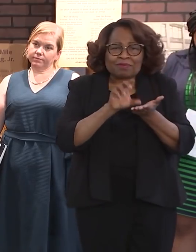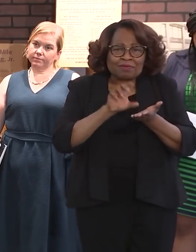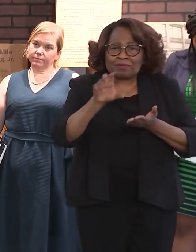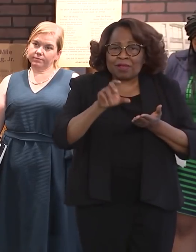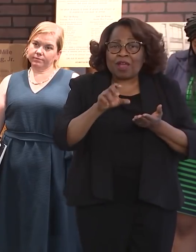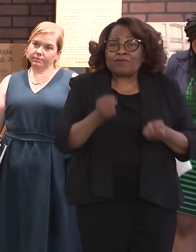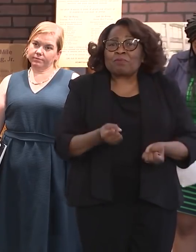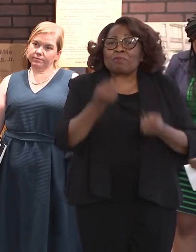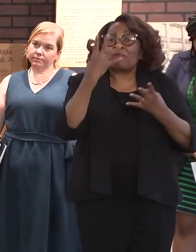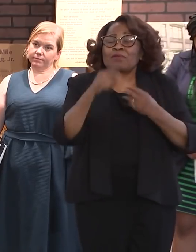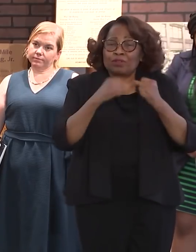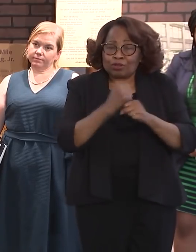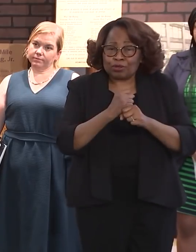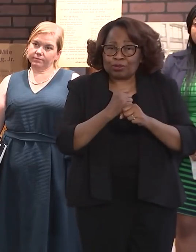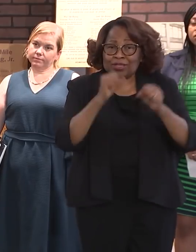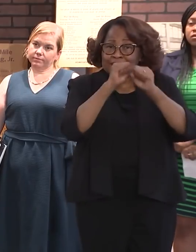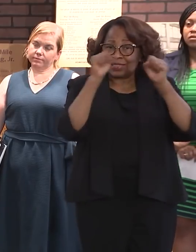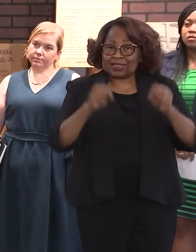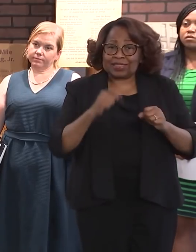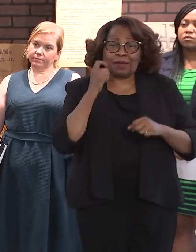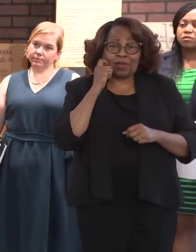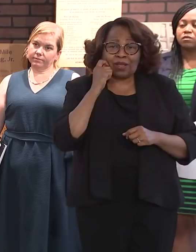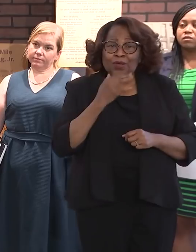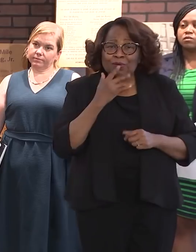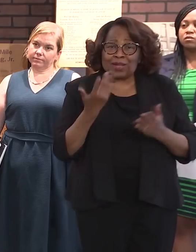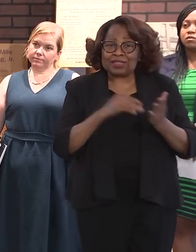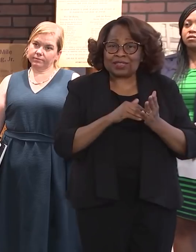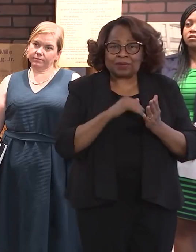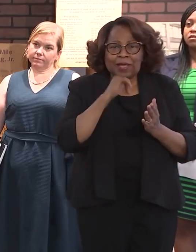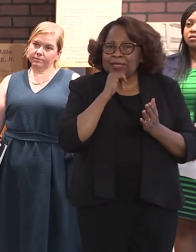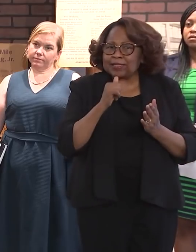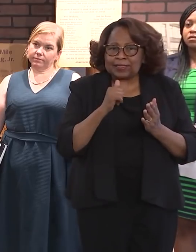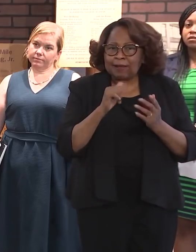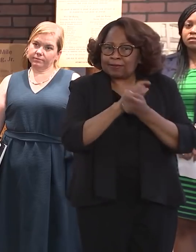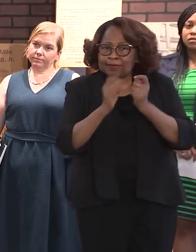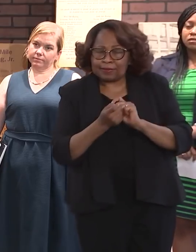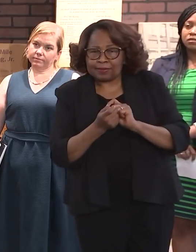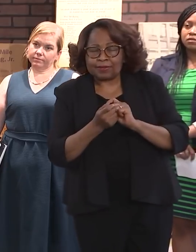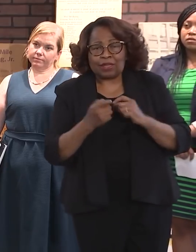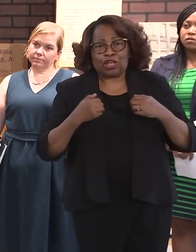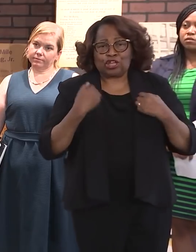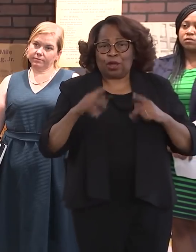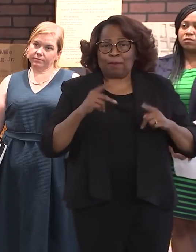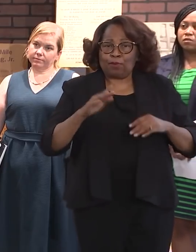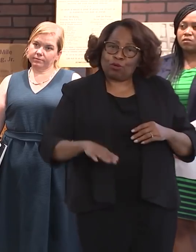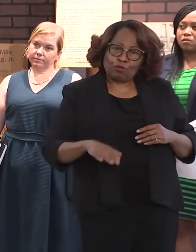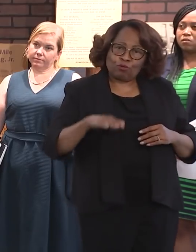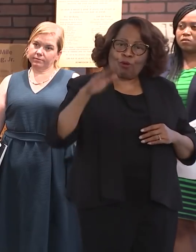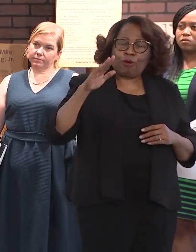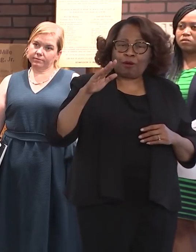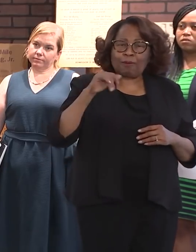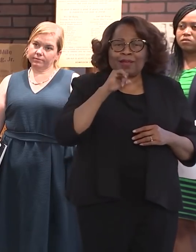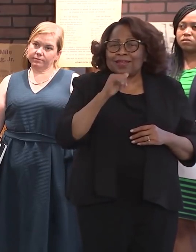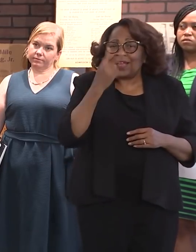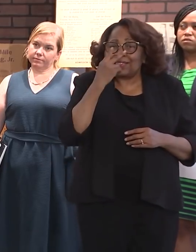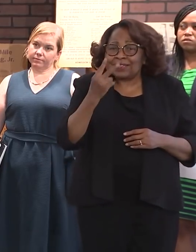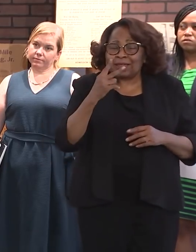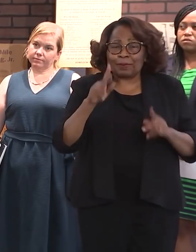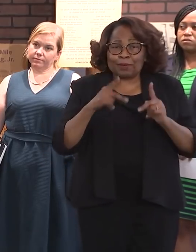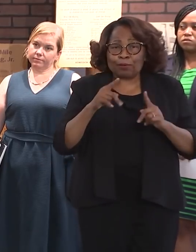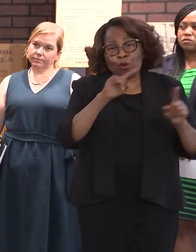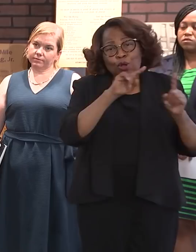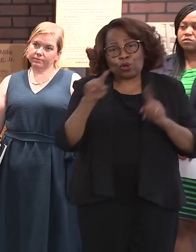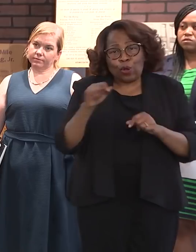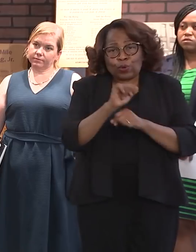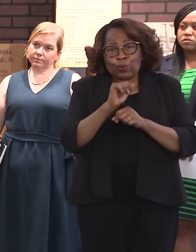decades, when systemic racism is unchecked, when young people grow up not seeing people go